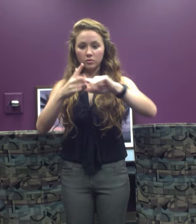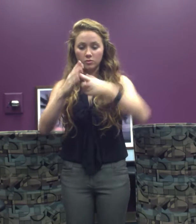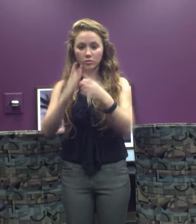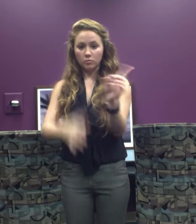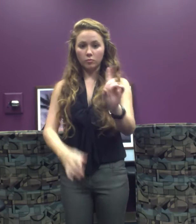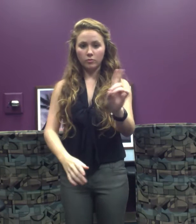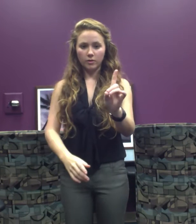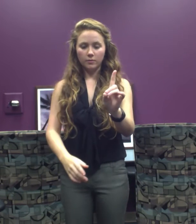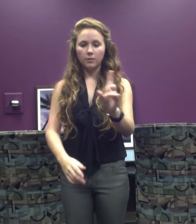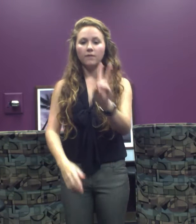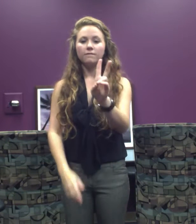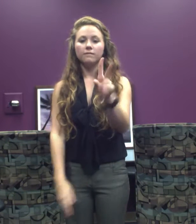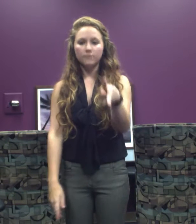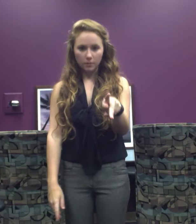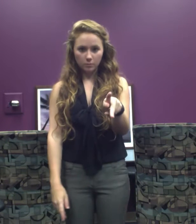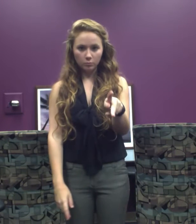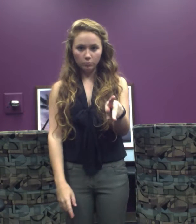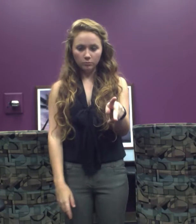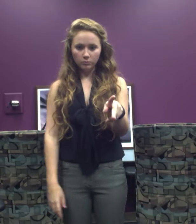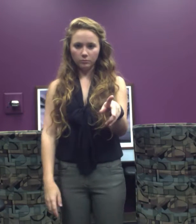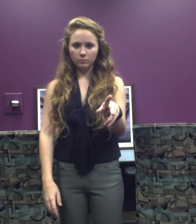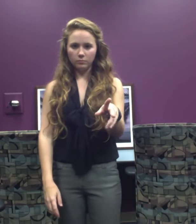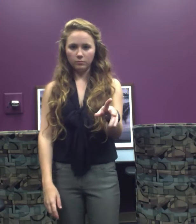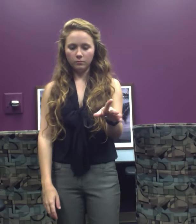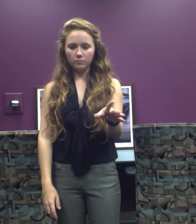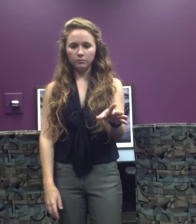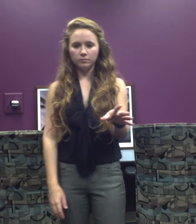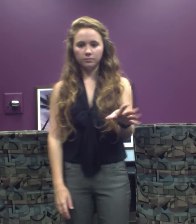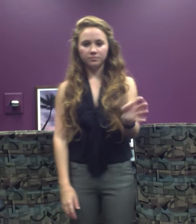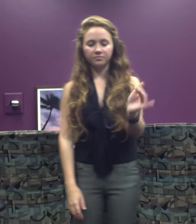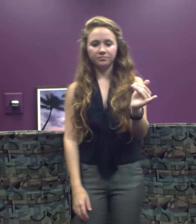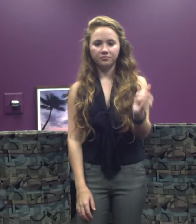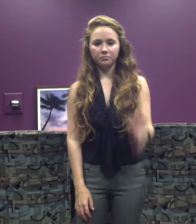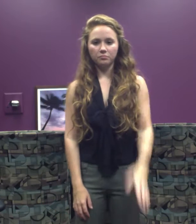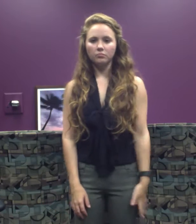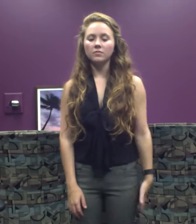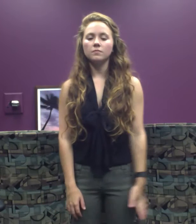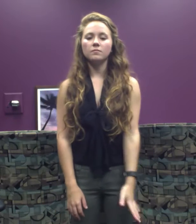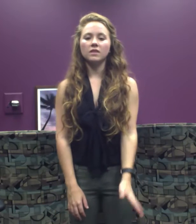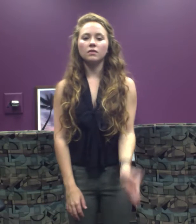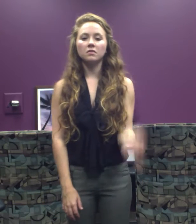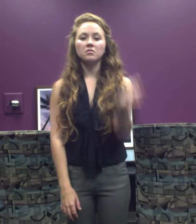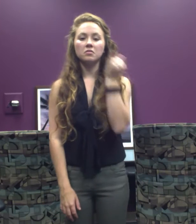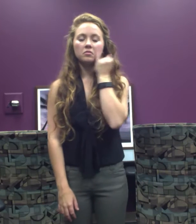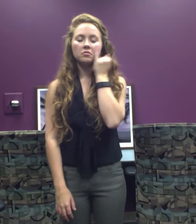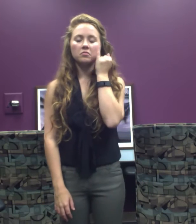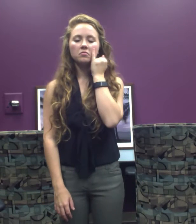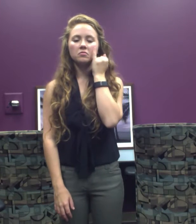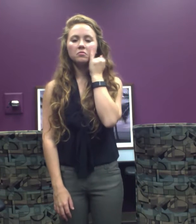bed, and all night long you'll hear me say, if the lines are not horizontal or vertical, they go to the vanishing